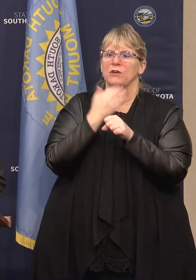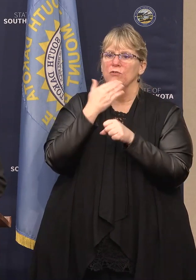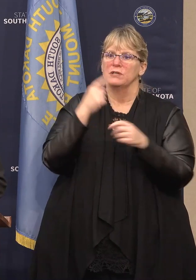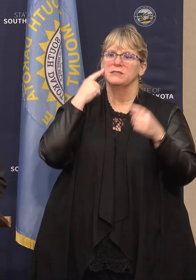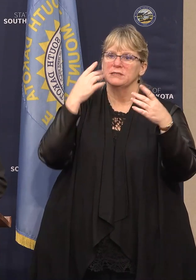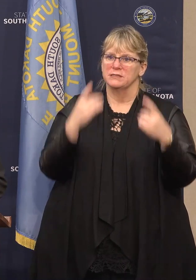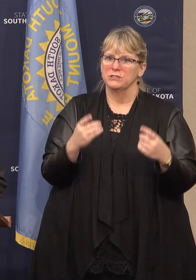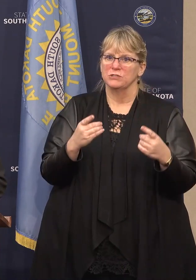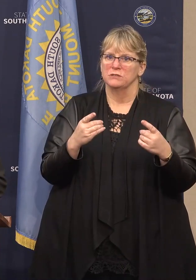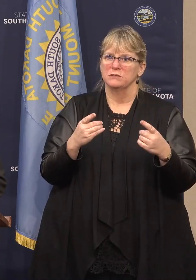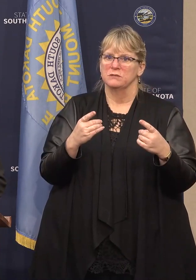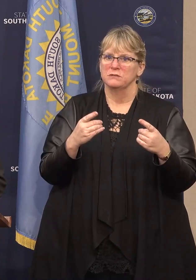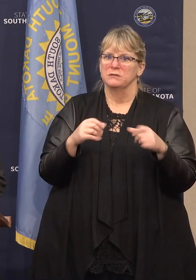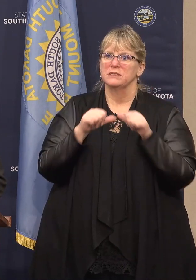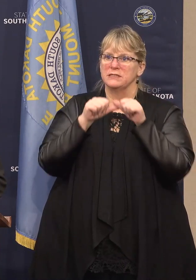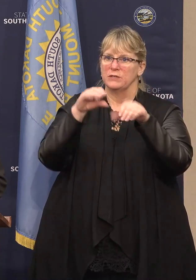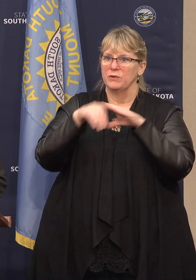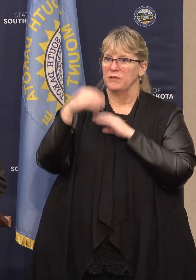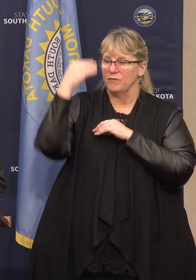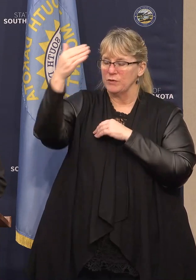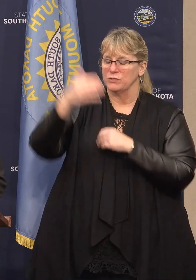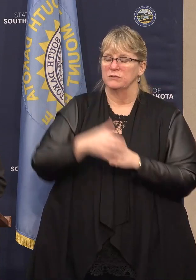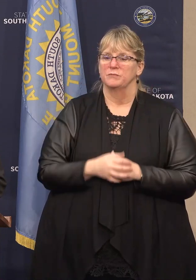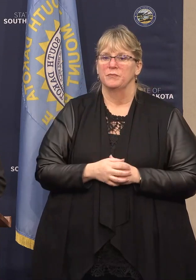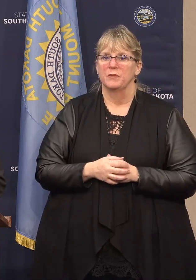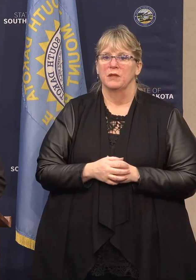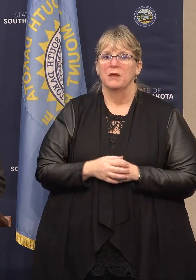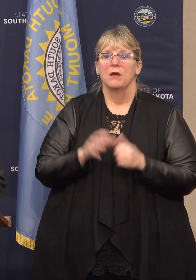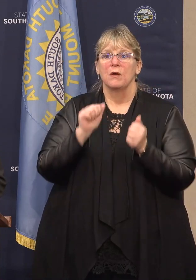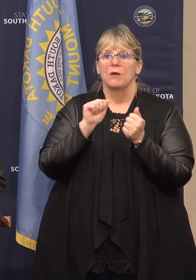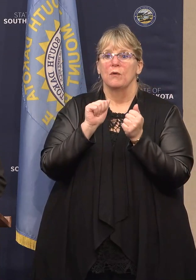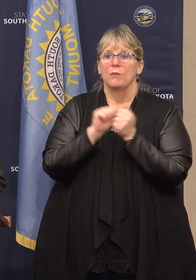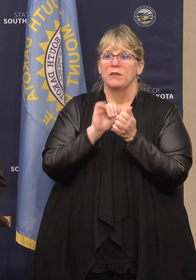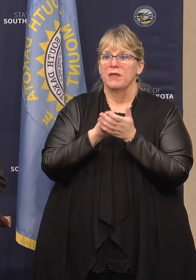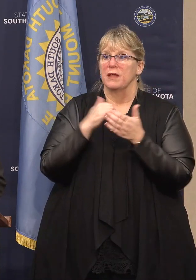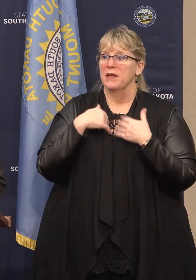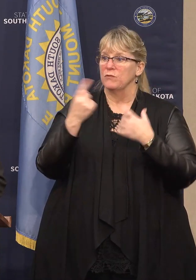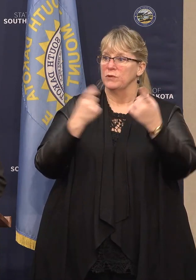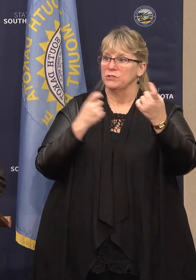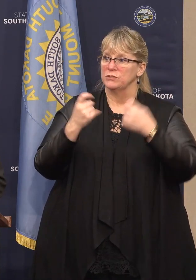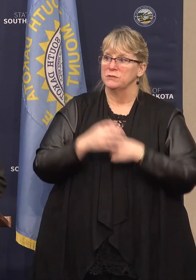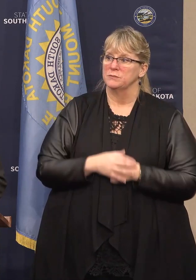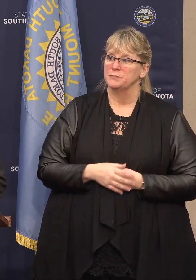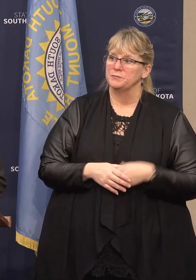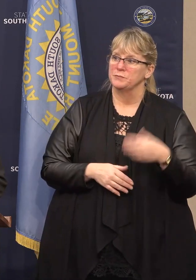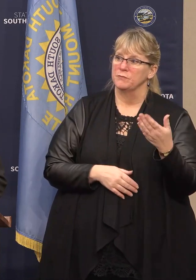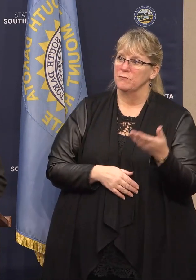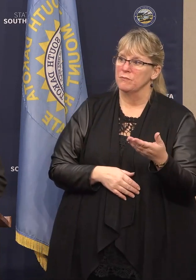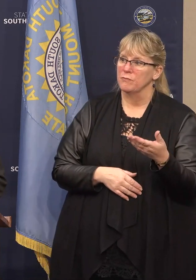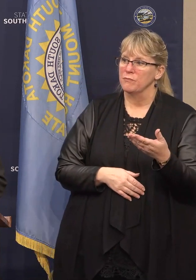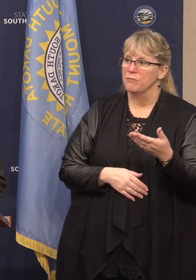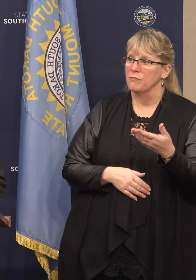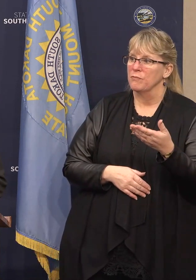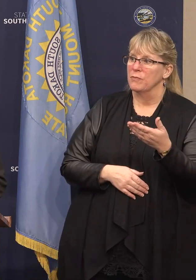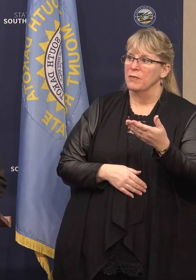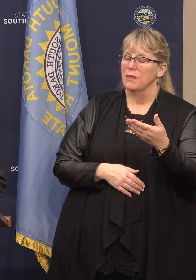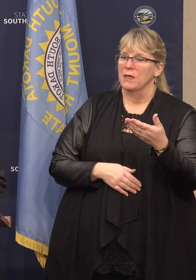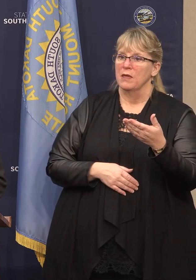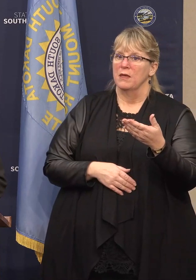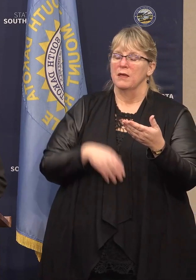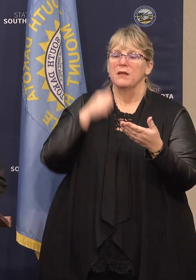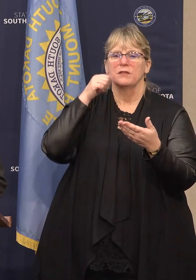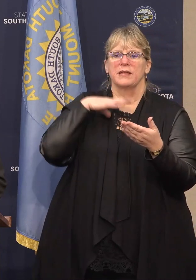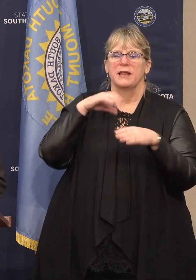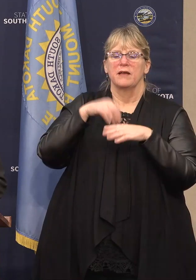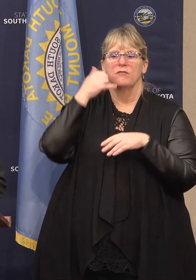to continue that far into the future. With that, I'll open it up for any questions you have. On the topic of taxation. Governor Noem, this is Morgan at the Argus